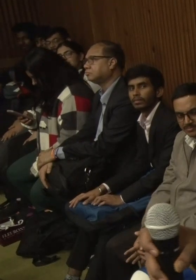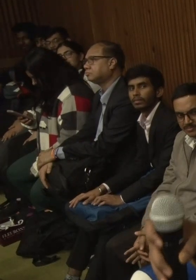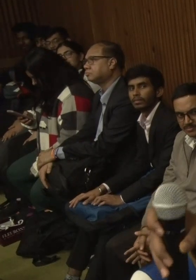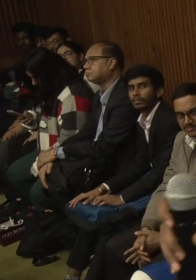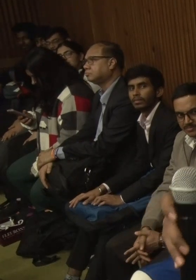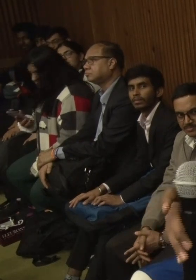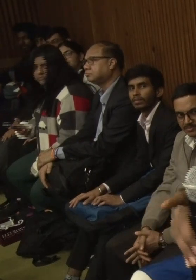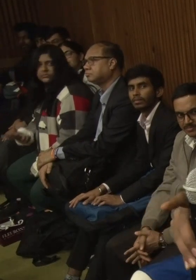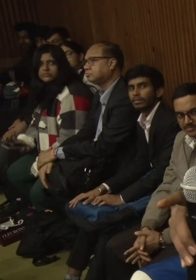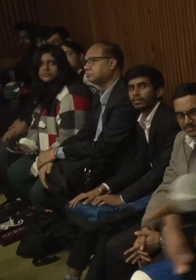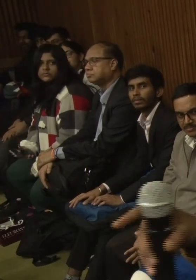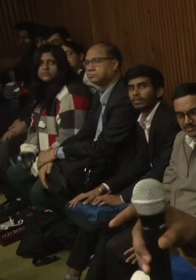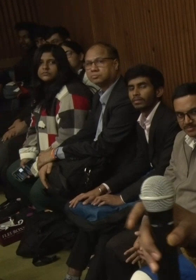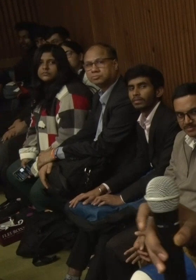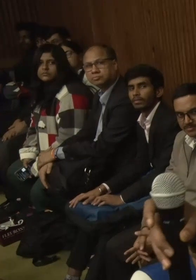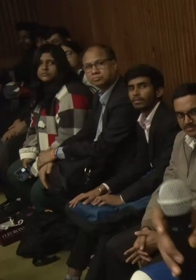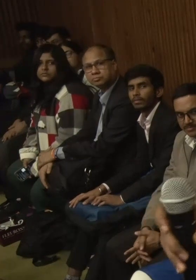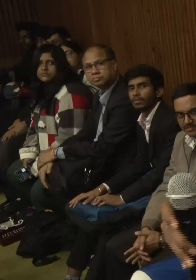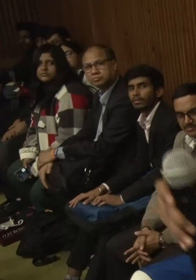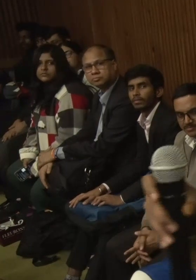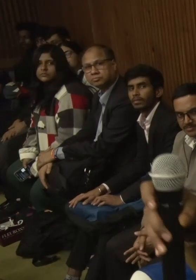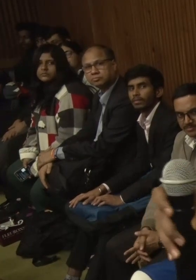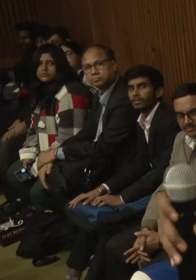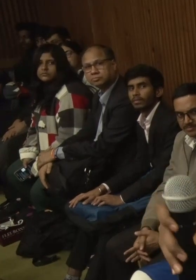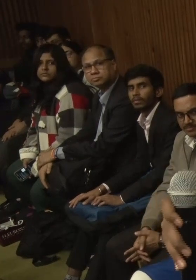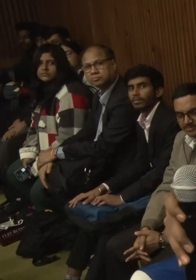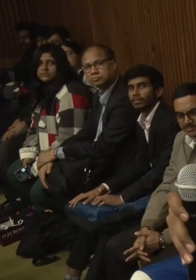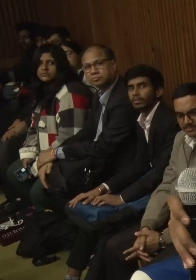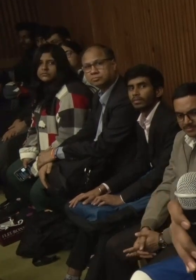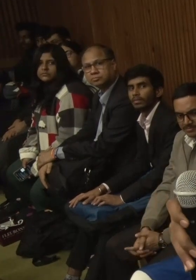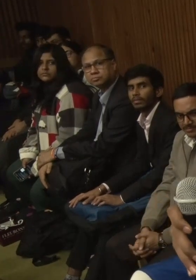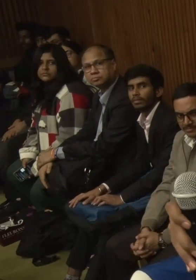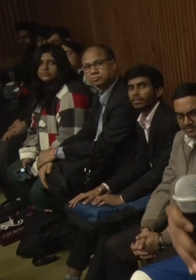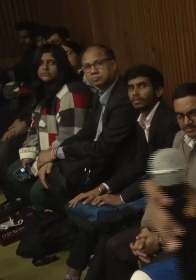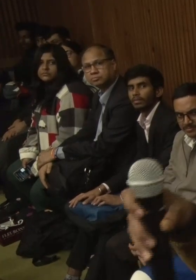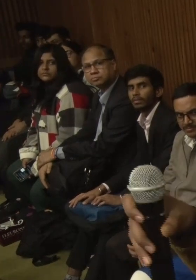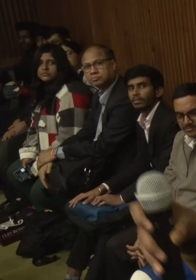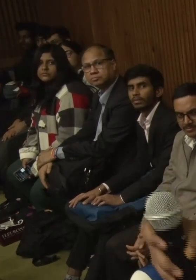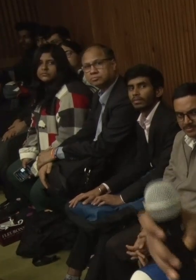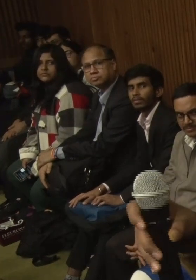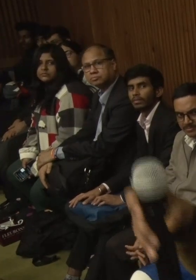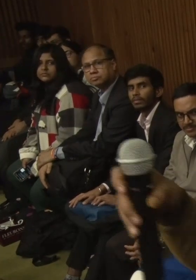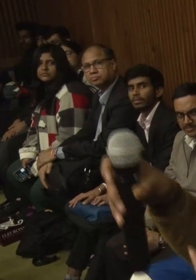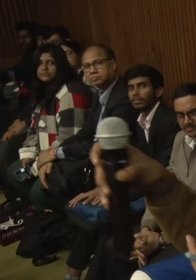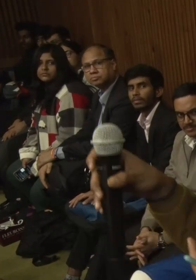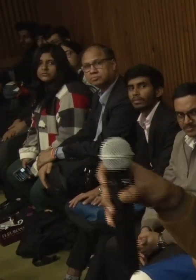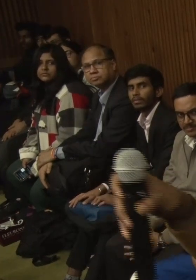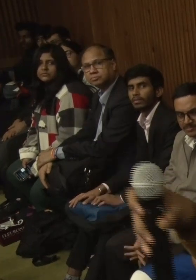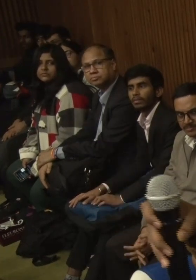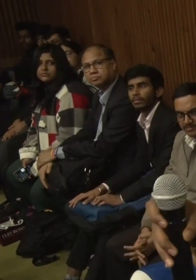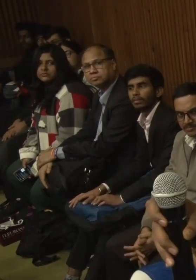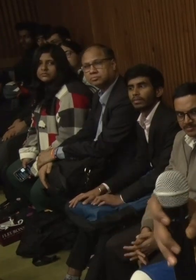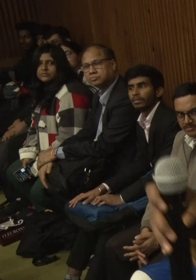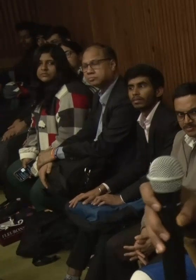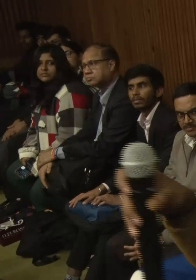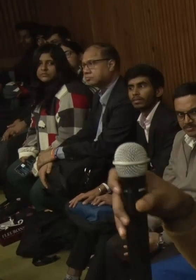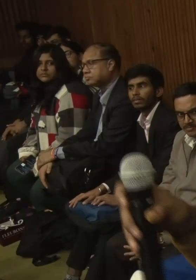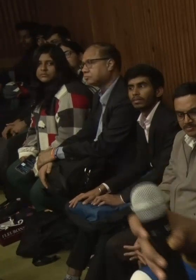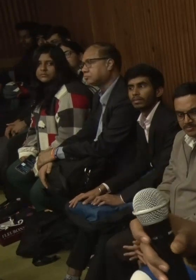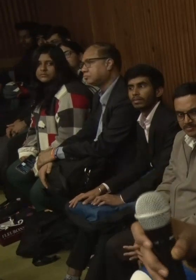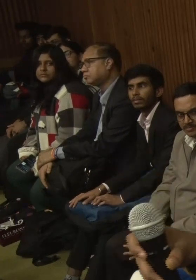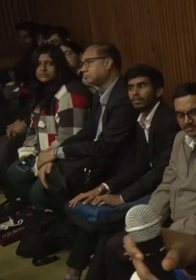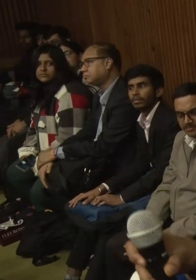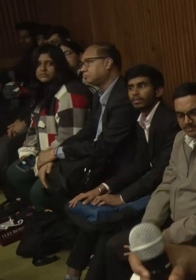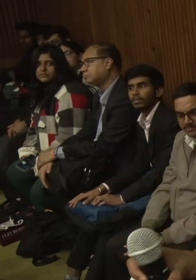good at creating divisions that we criminalize we criminalize birth in the form of criminalize the